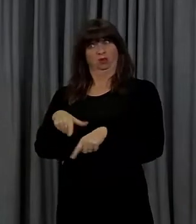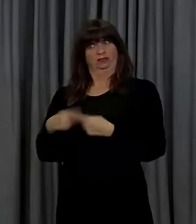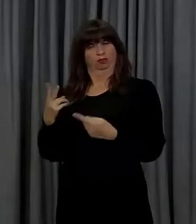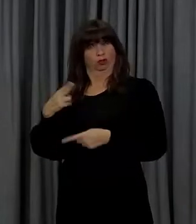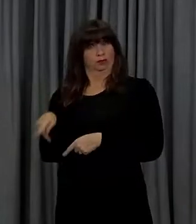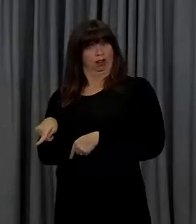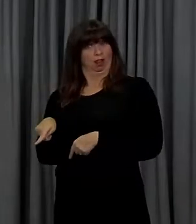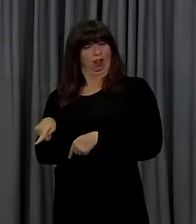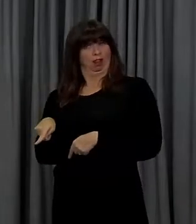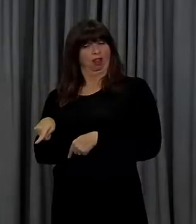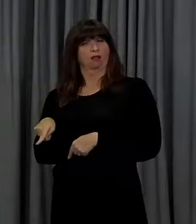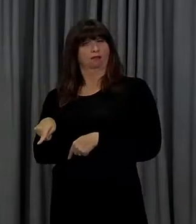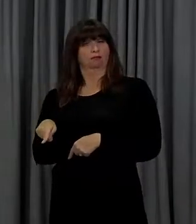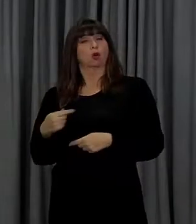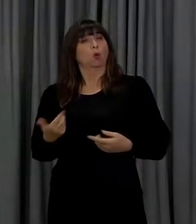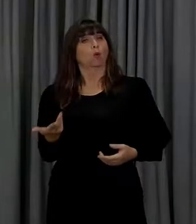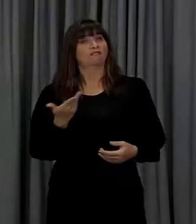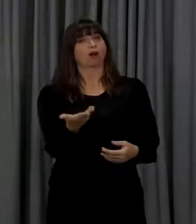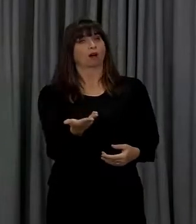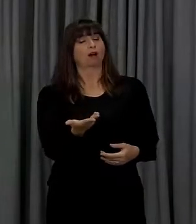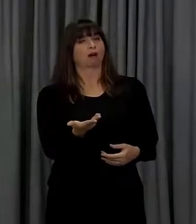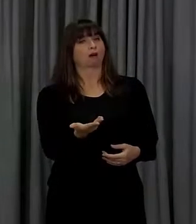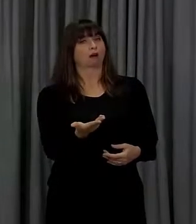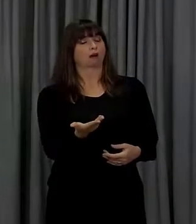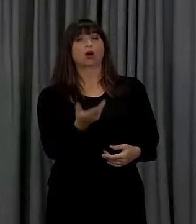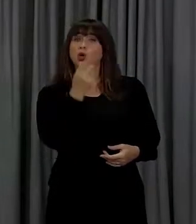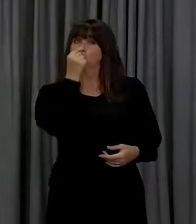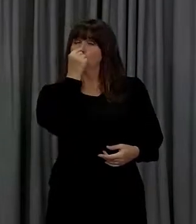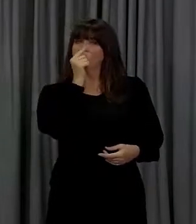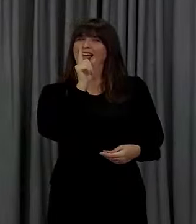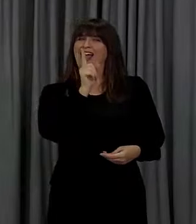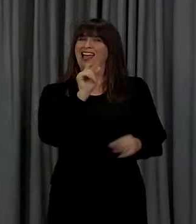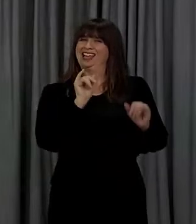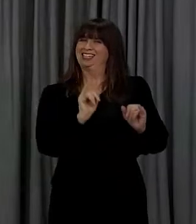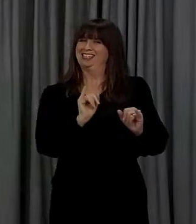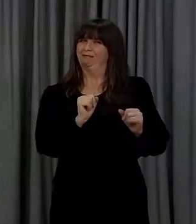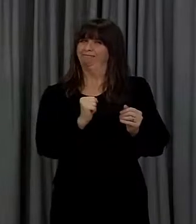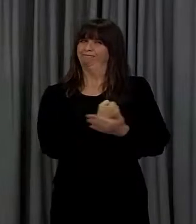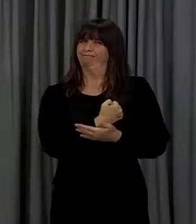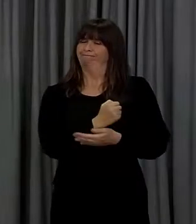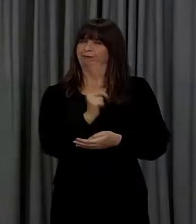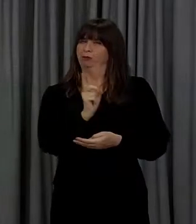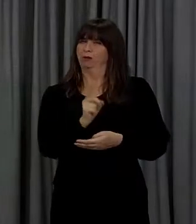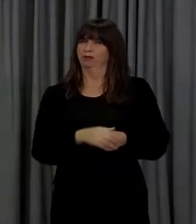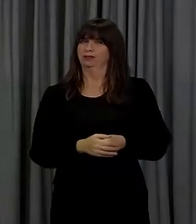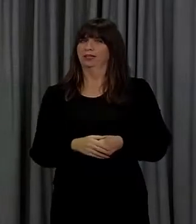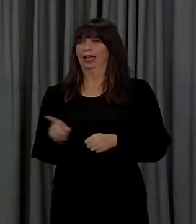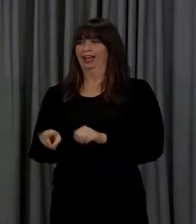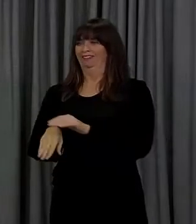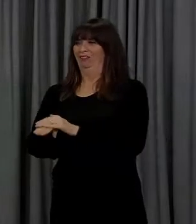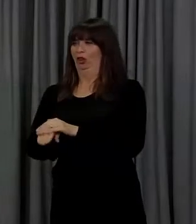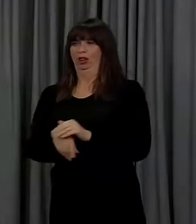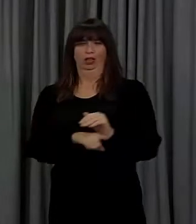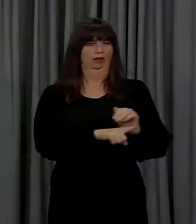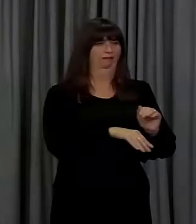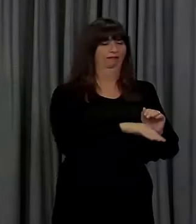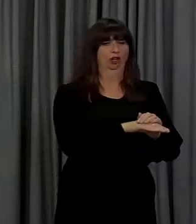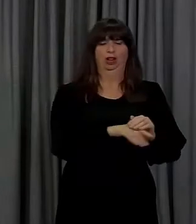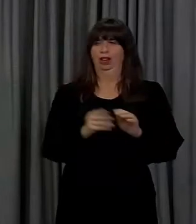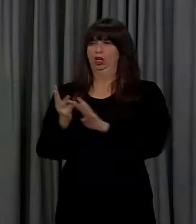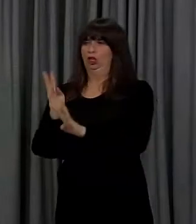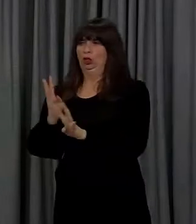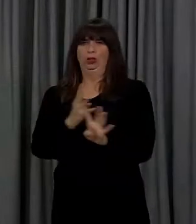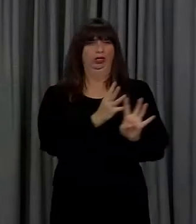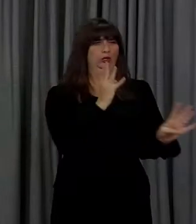obviously within Wales, then that offer is possible. The problem is that there's not many gaps in the system to allow